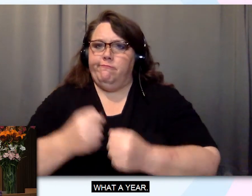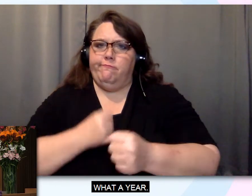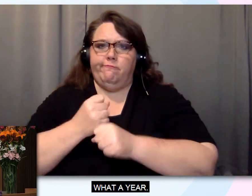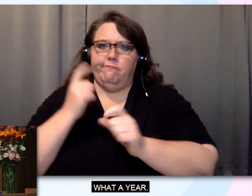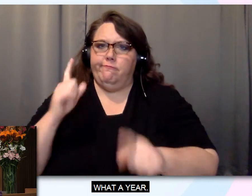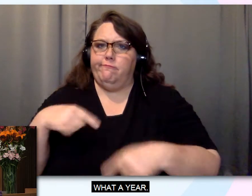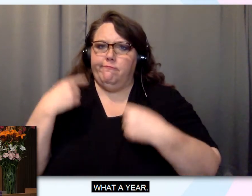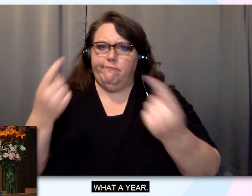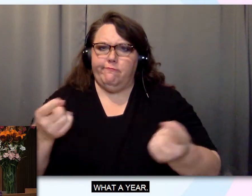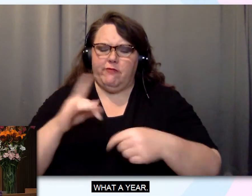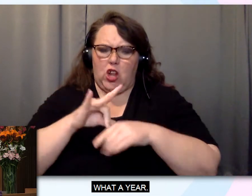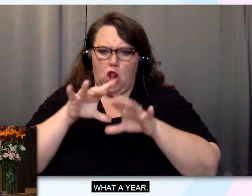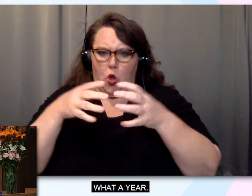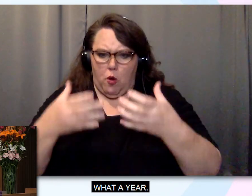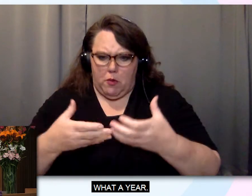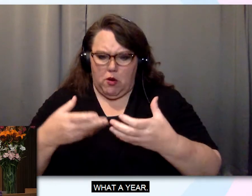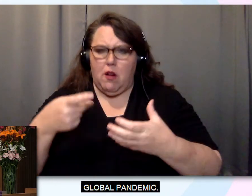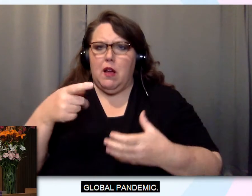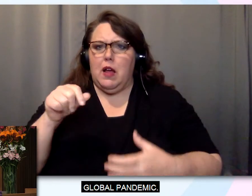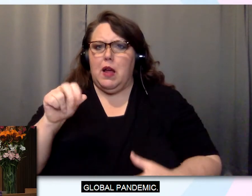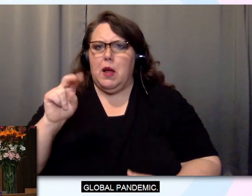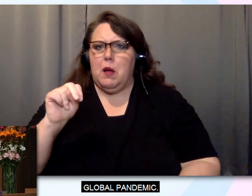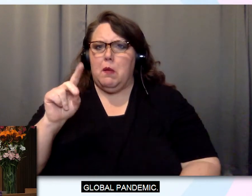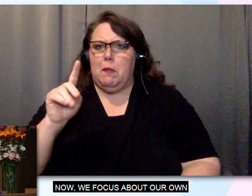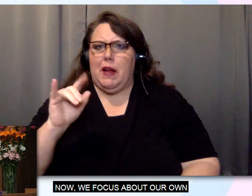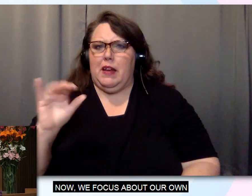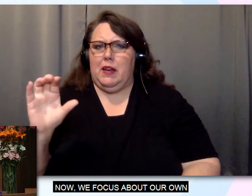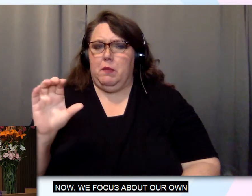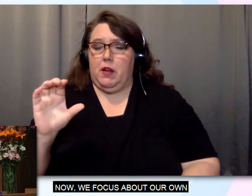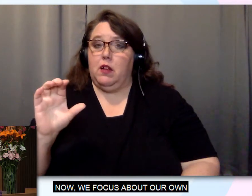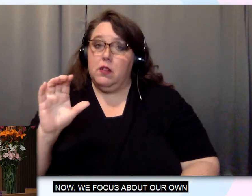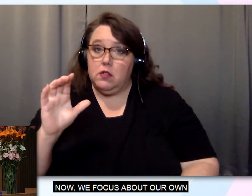year. Global pandemic. Now, we